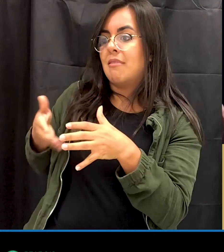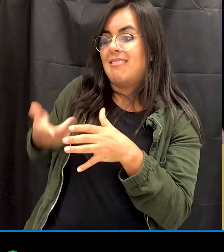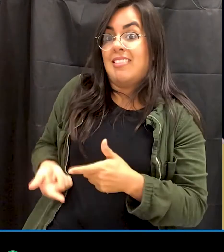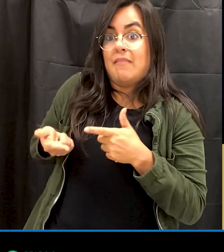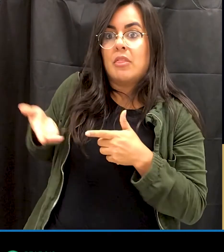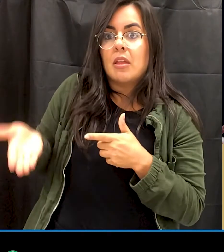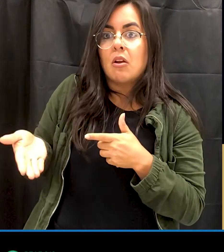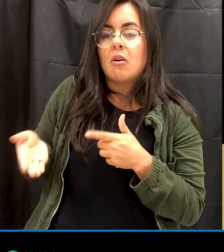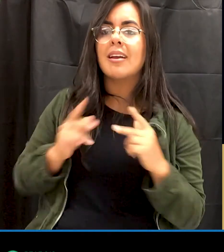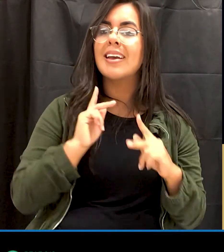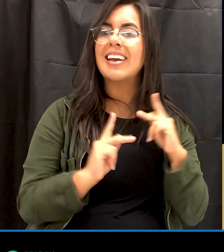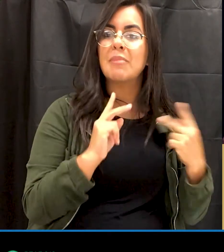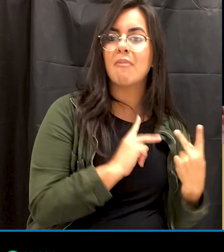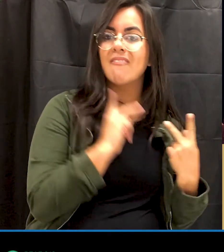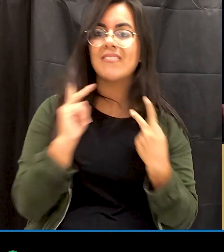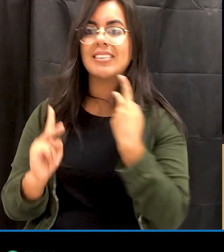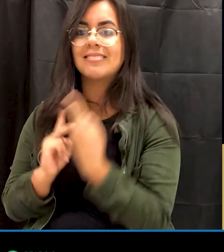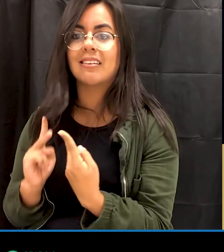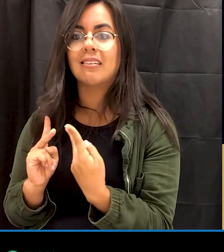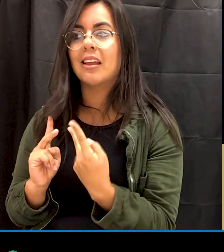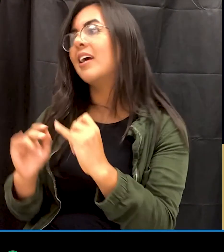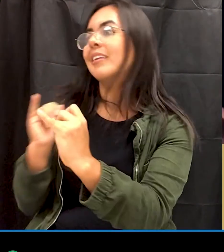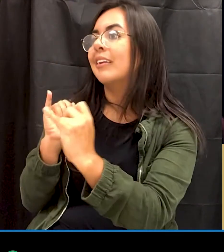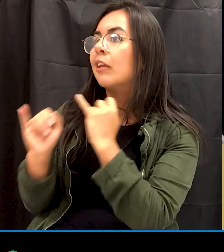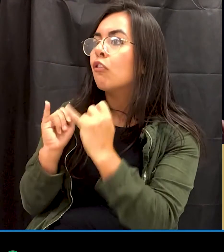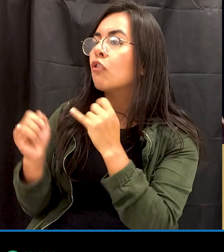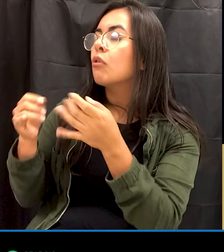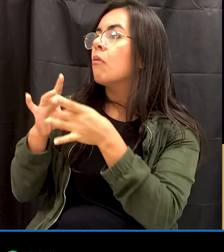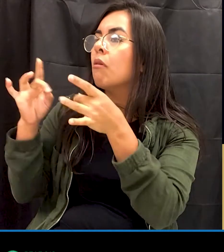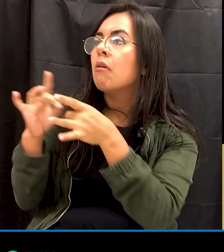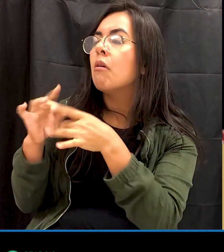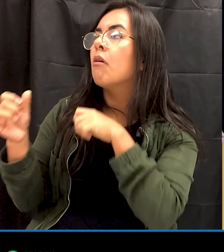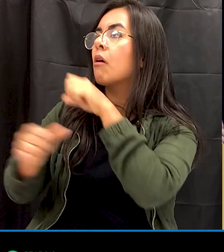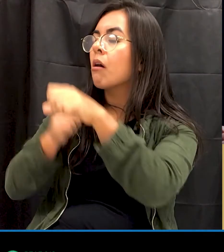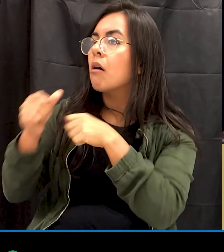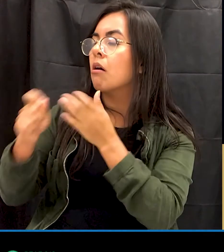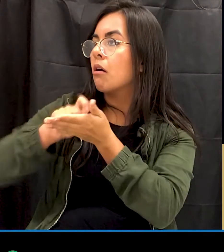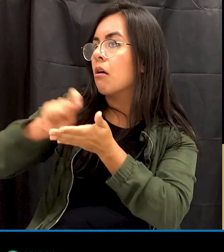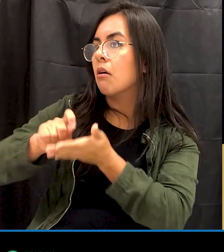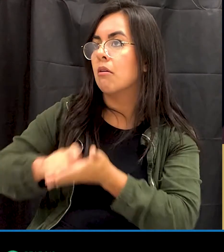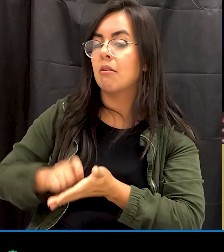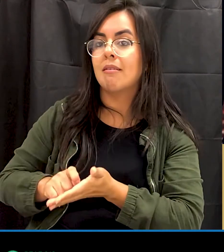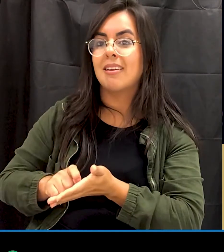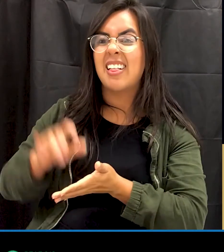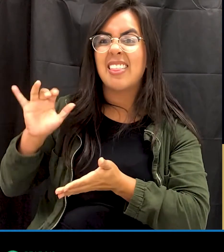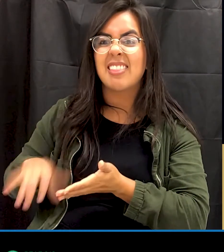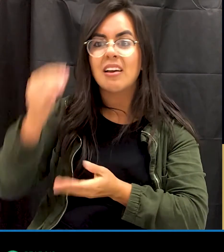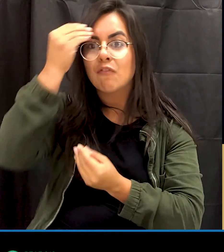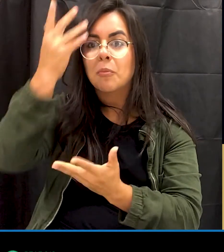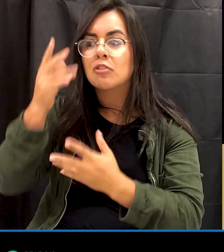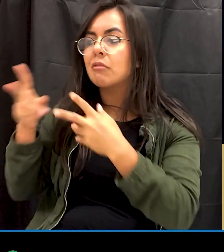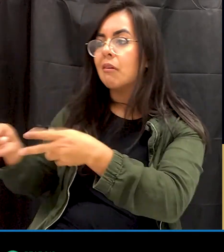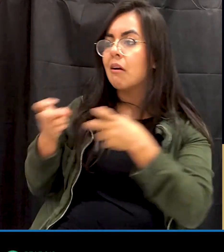of Jesus' half brothers and sisters. So these are, you know, the Gospels speak of Jesus' half brothers and sisters and people actually talk